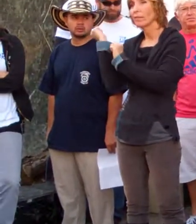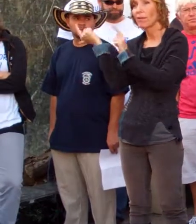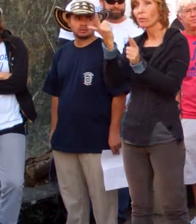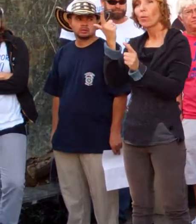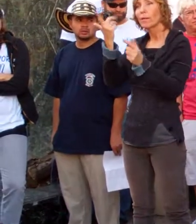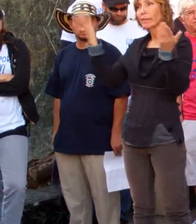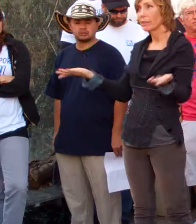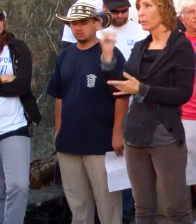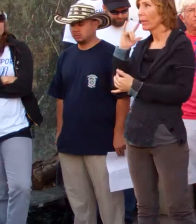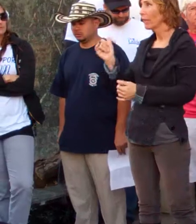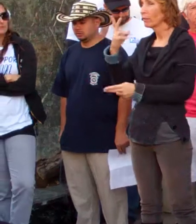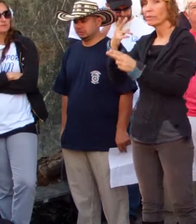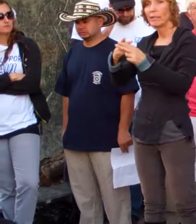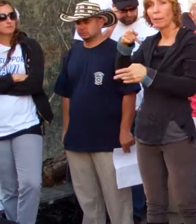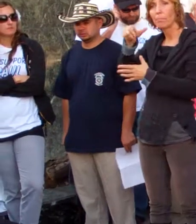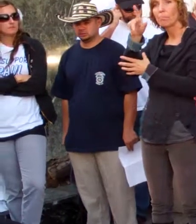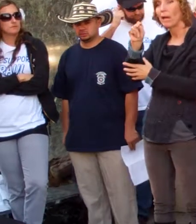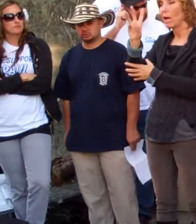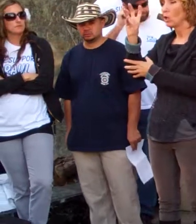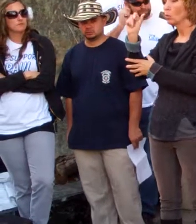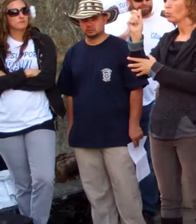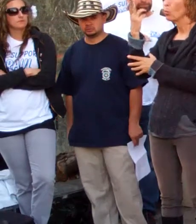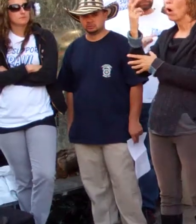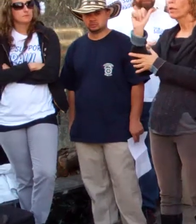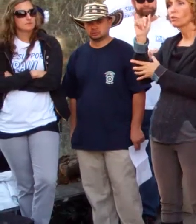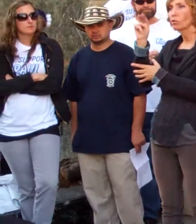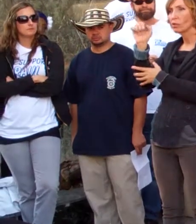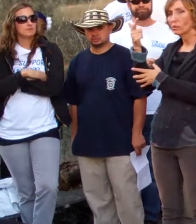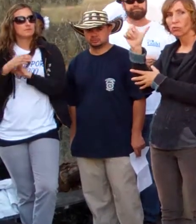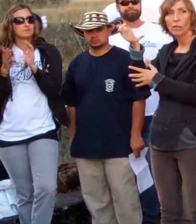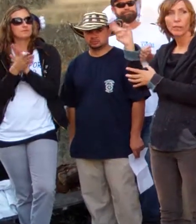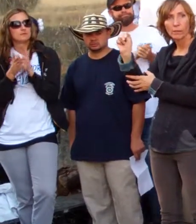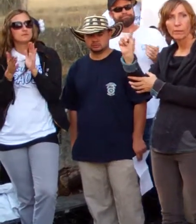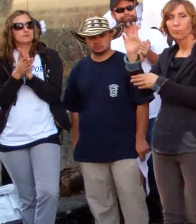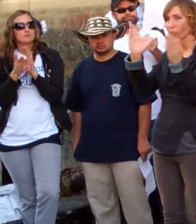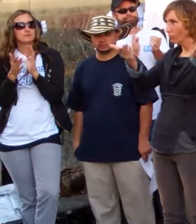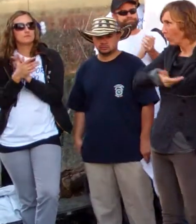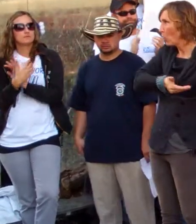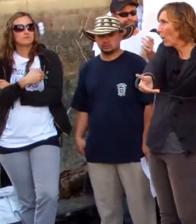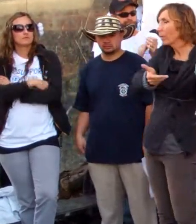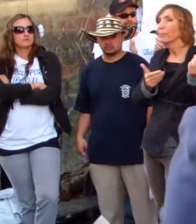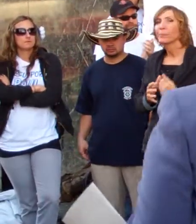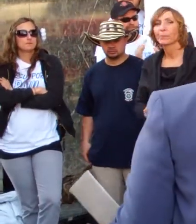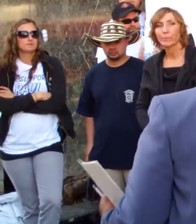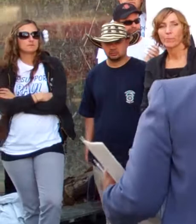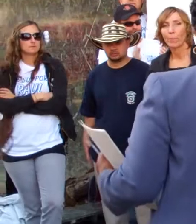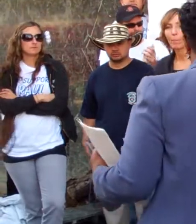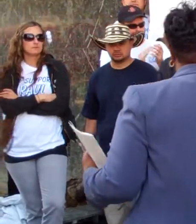in California. Her name is Pat Washington. Yeah! So if you guys want to give her a welcome.